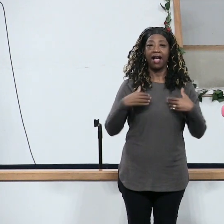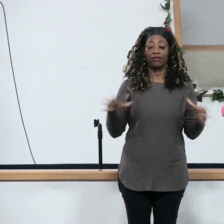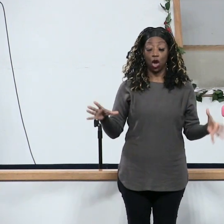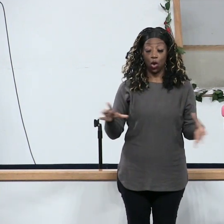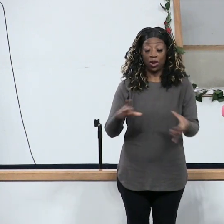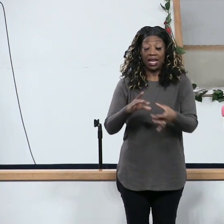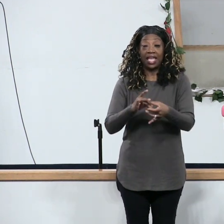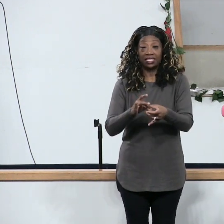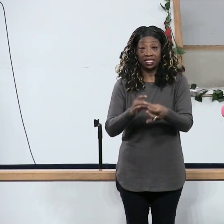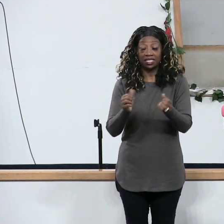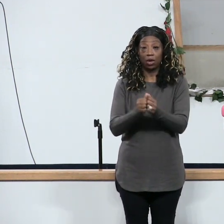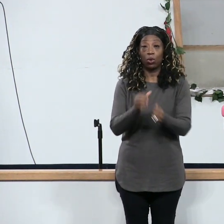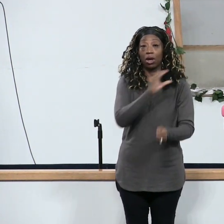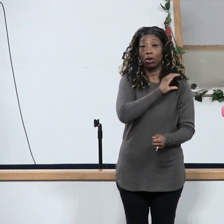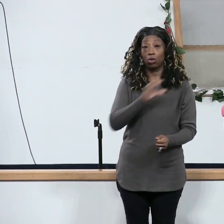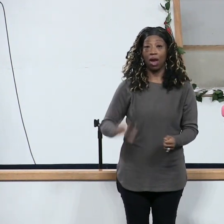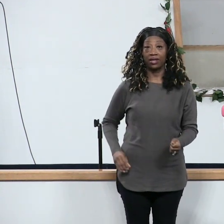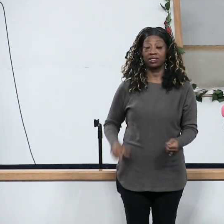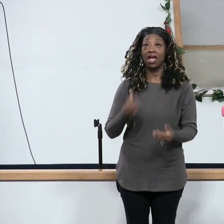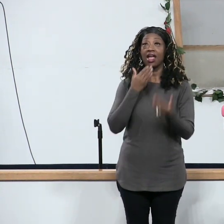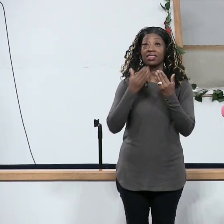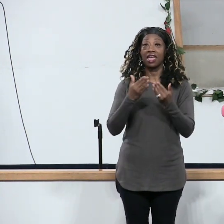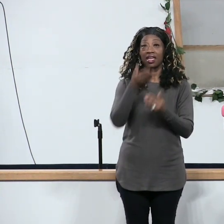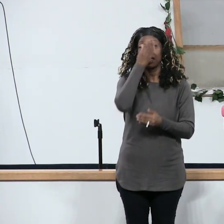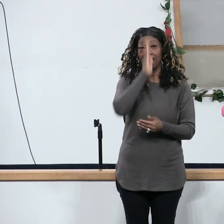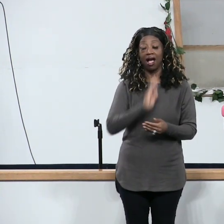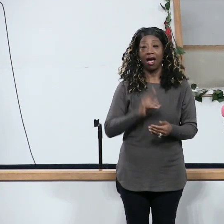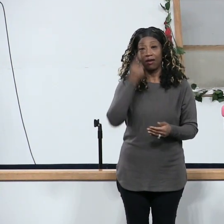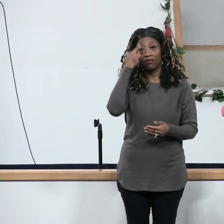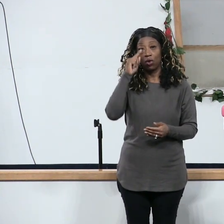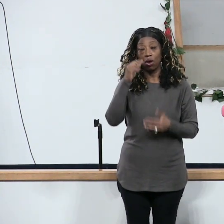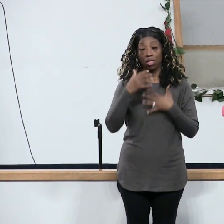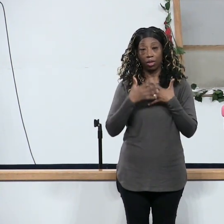Thank God for the blood.